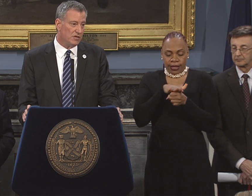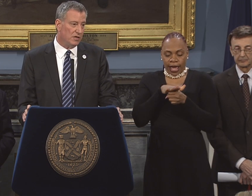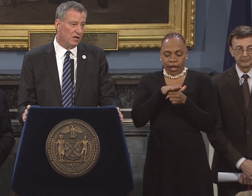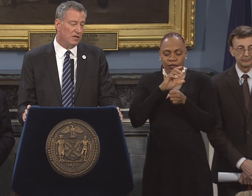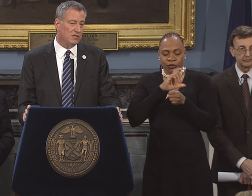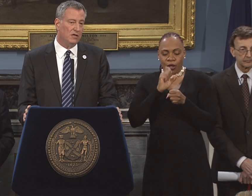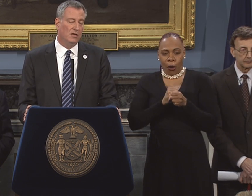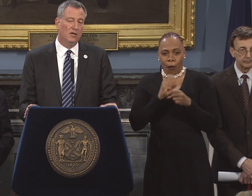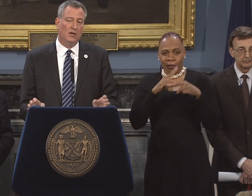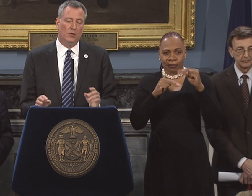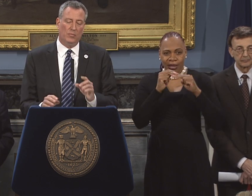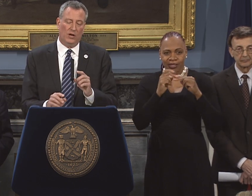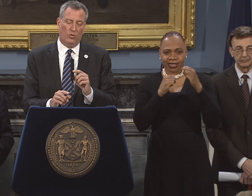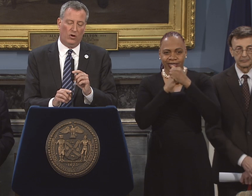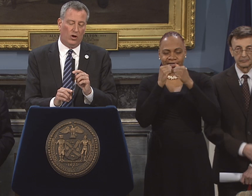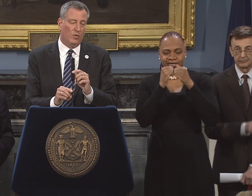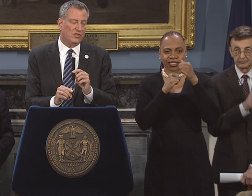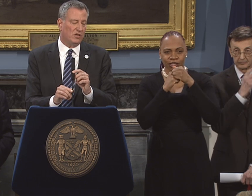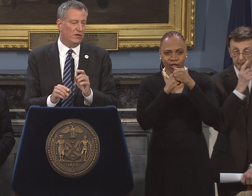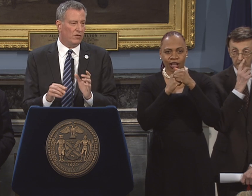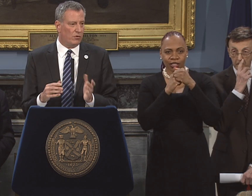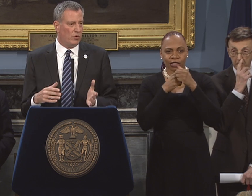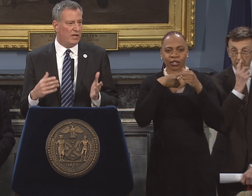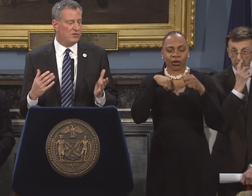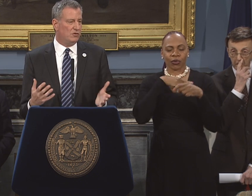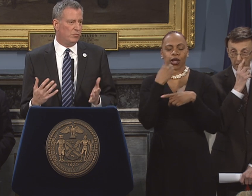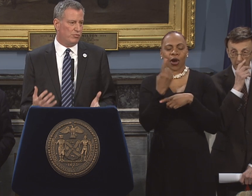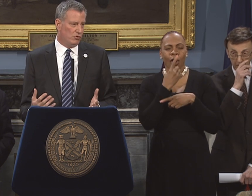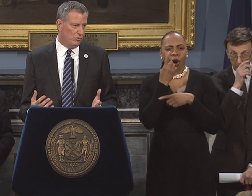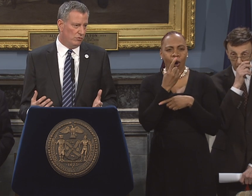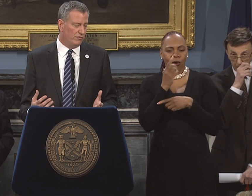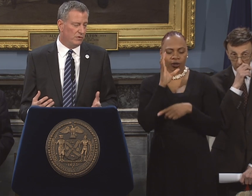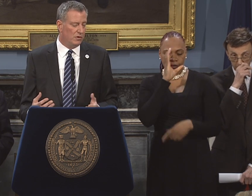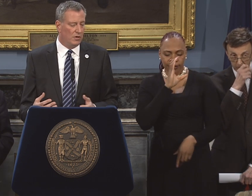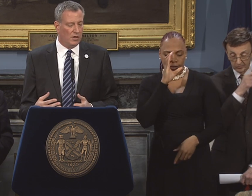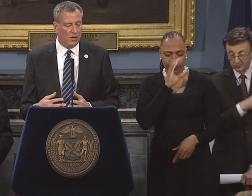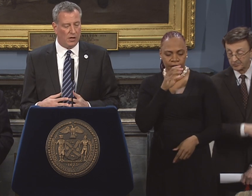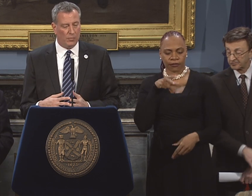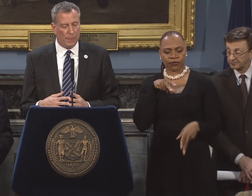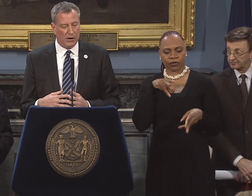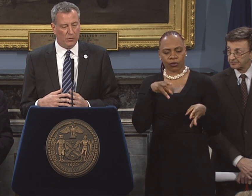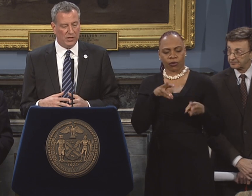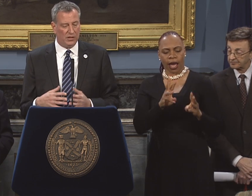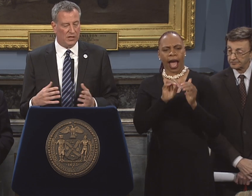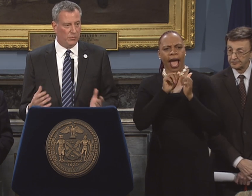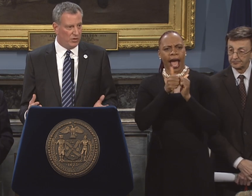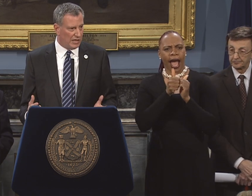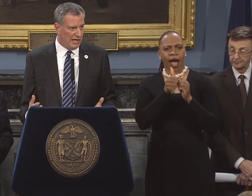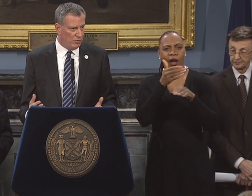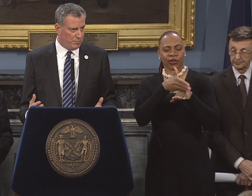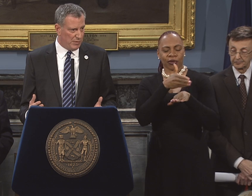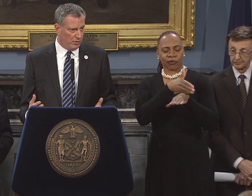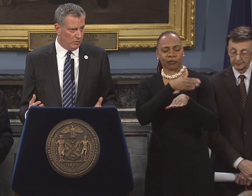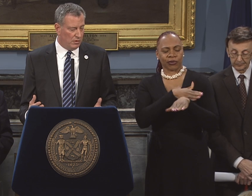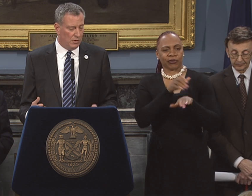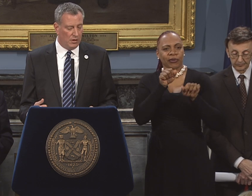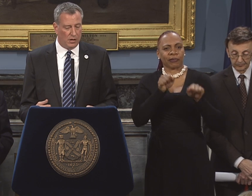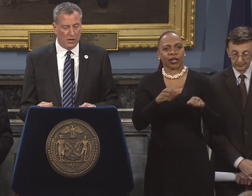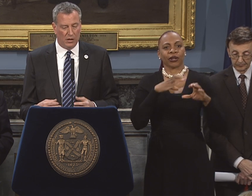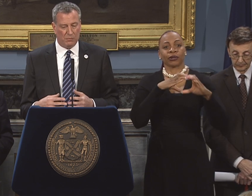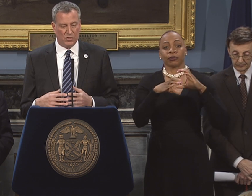lot of New York City, honestly. But we're always looking for ways to improve our ability to communicate with